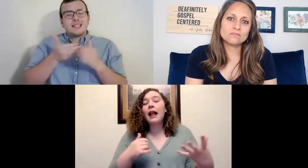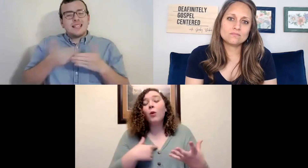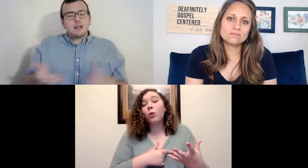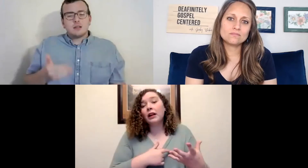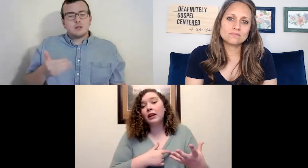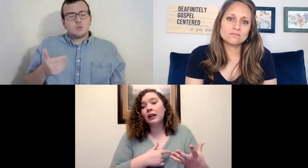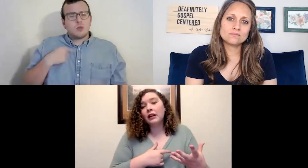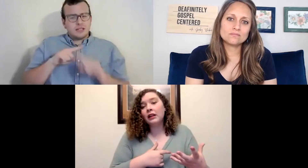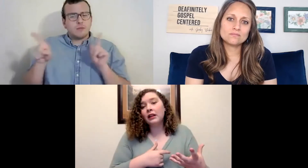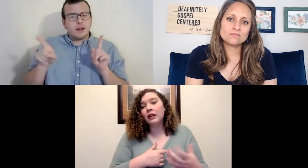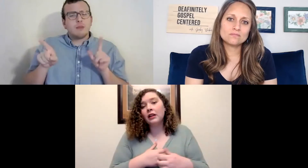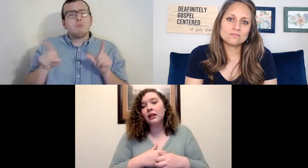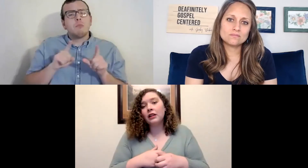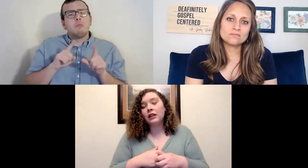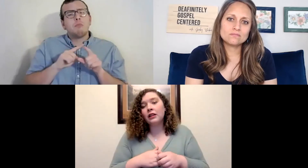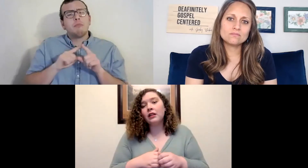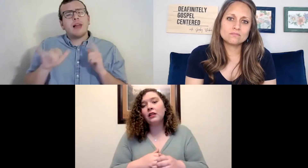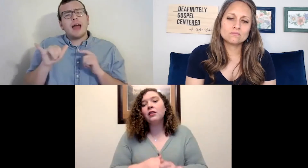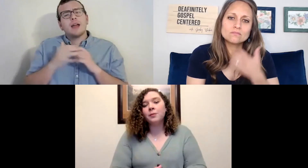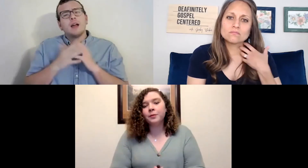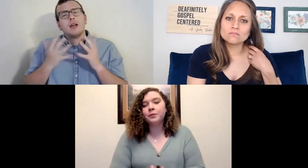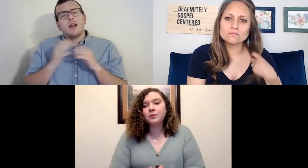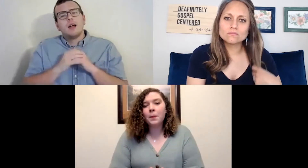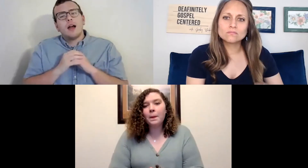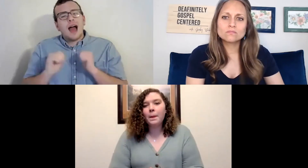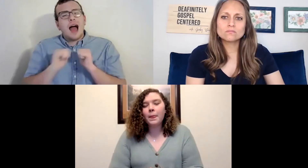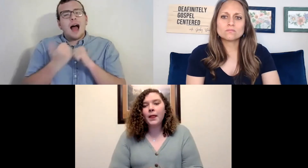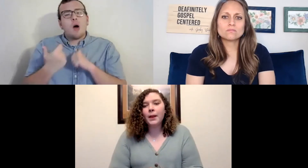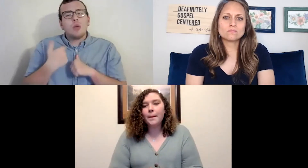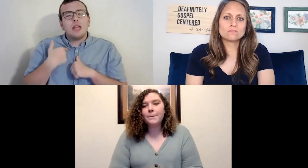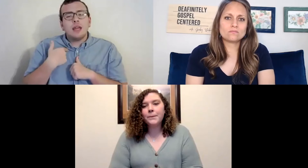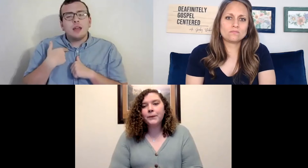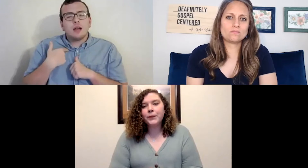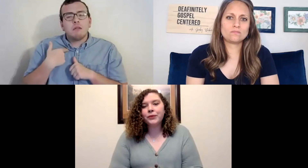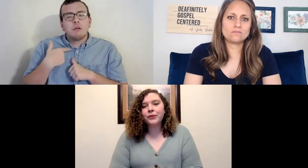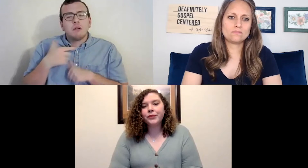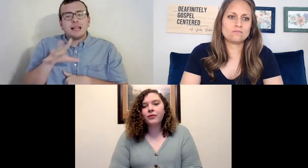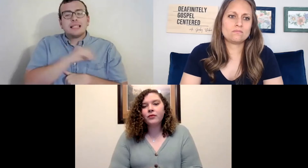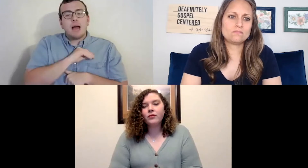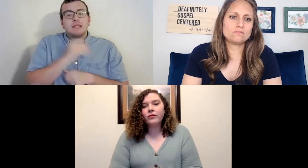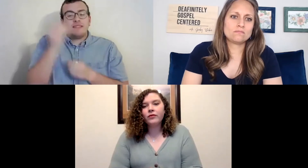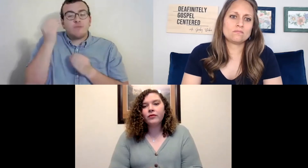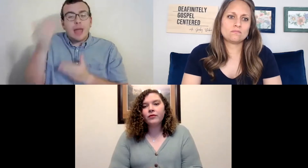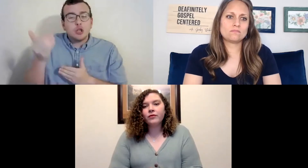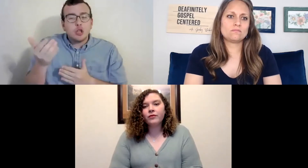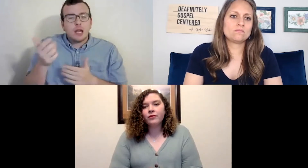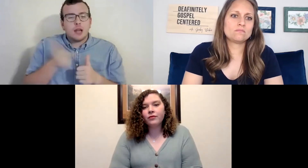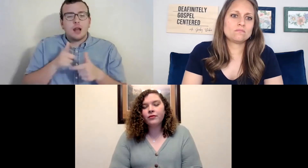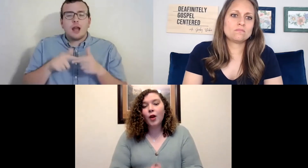in common. It's just like how we actually accept information, how we process